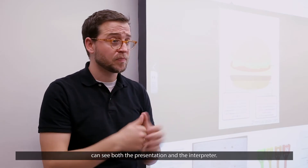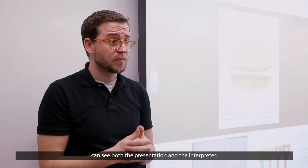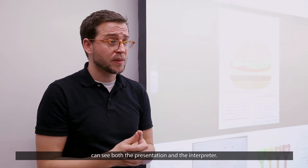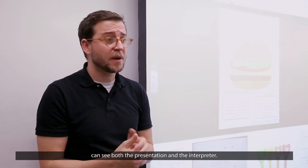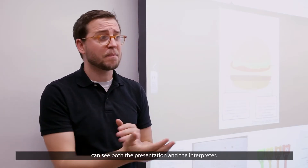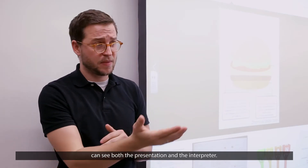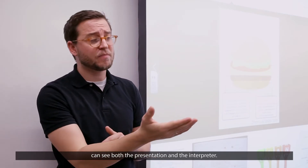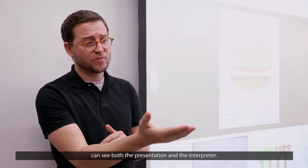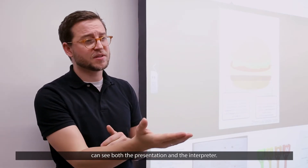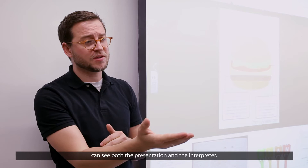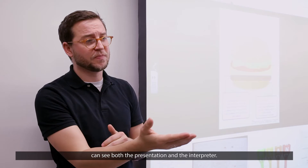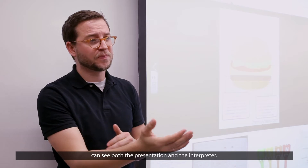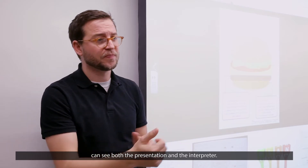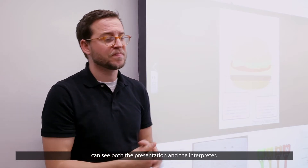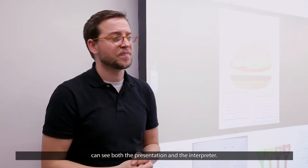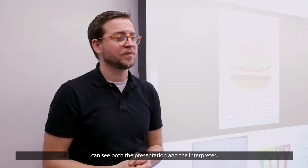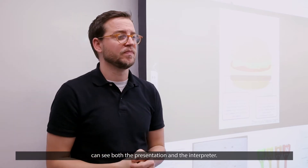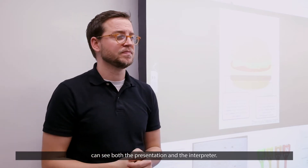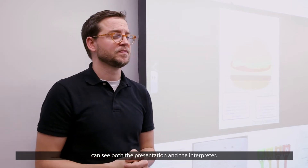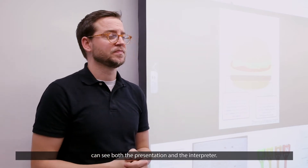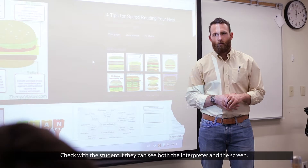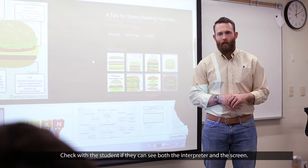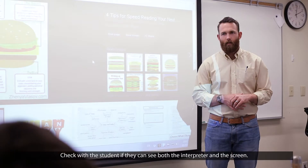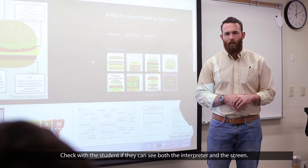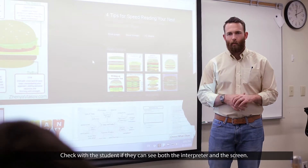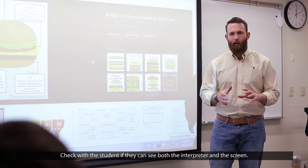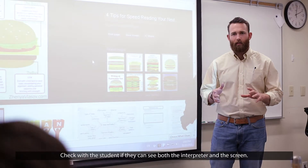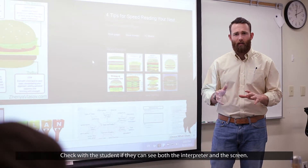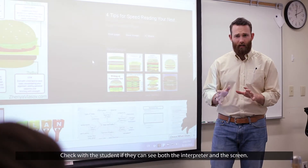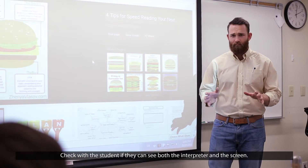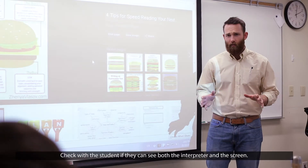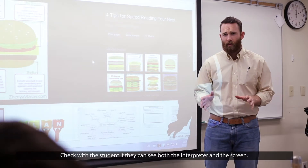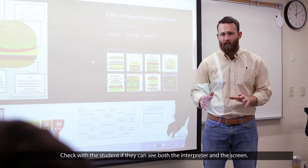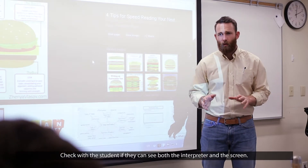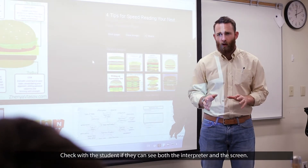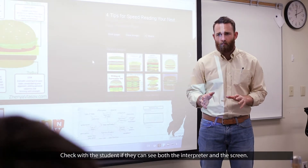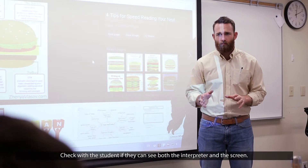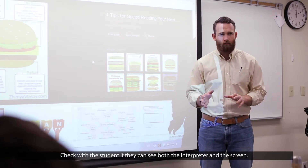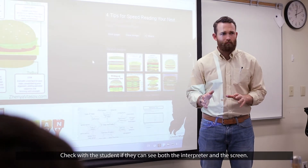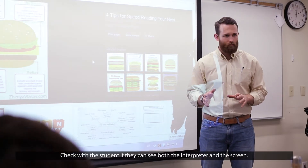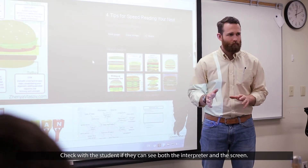both the presentation and the interpreter. Check with the student if they can see both the interpreter and the screen.